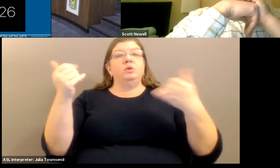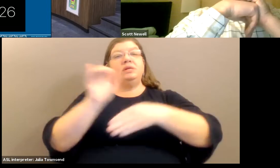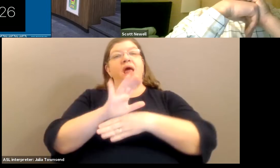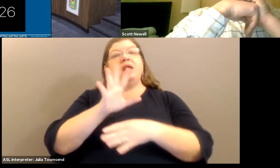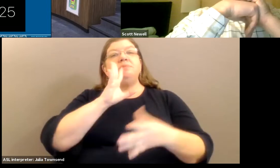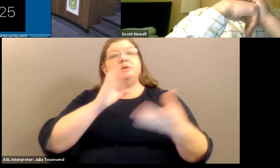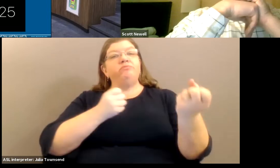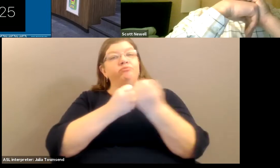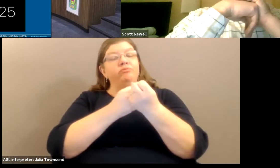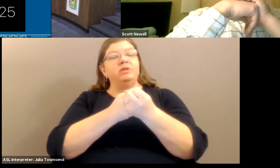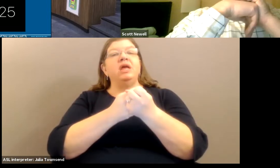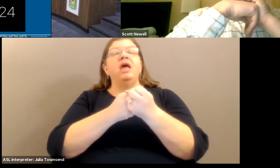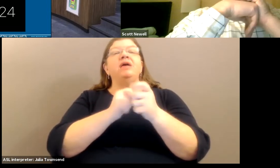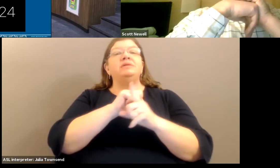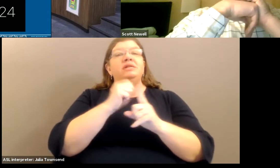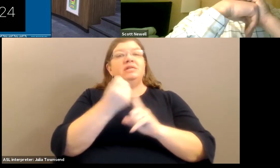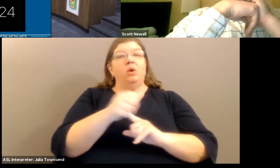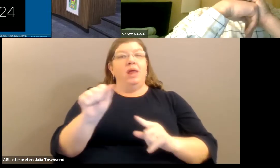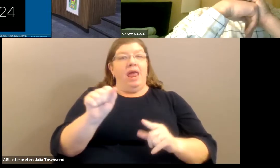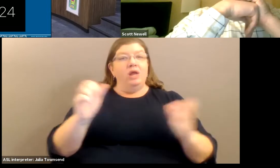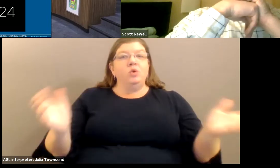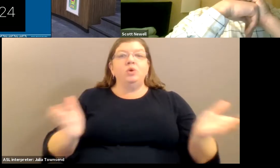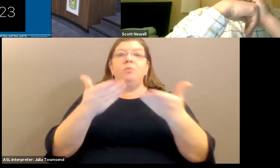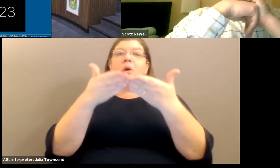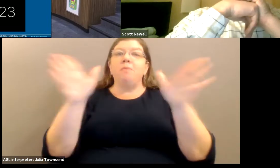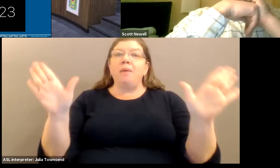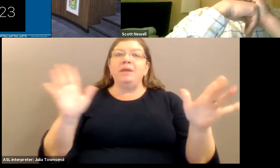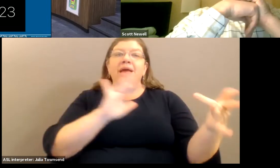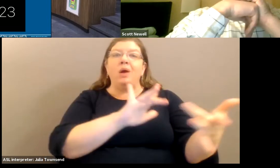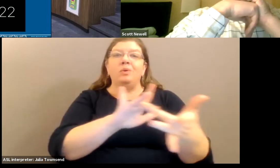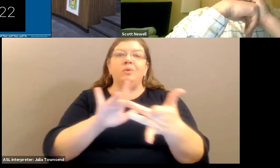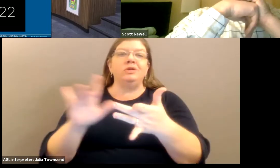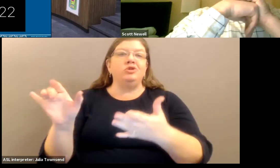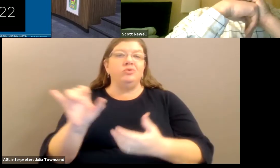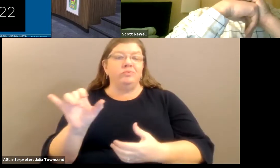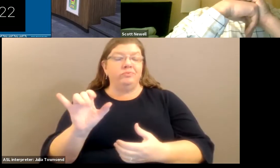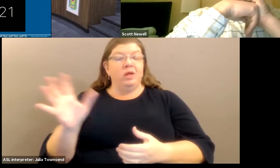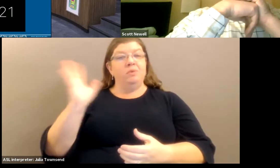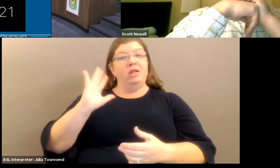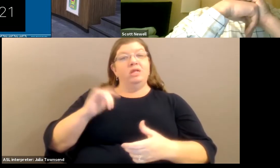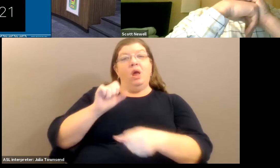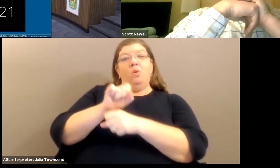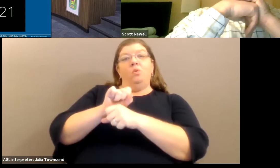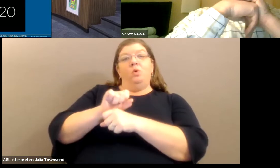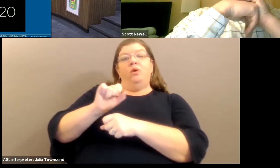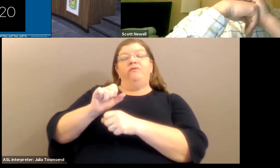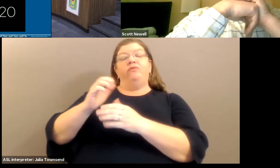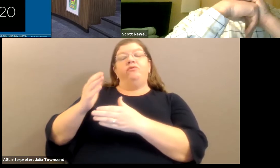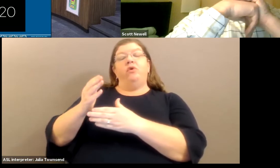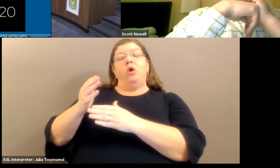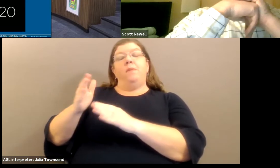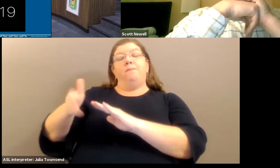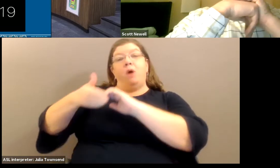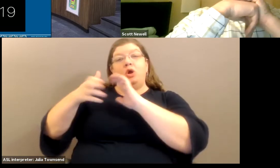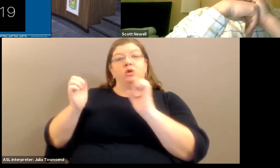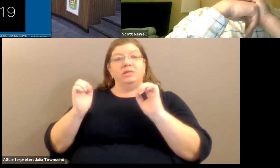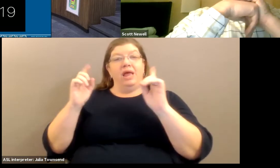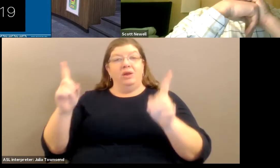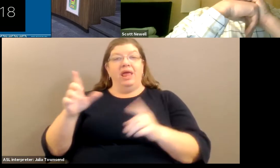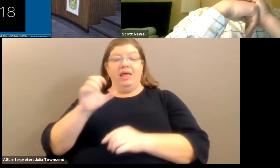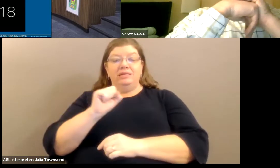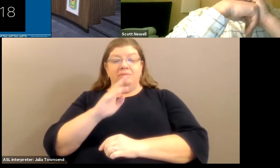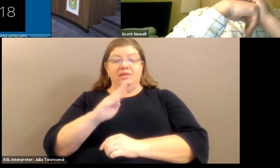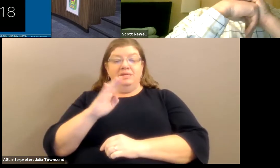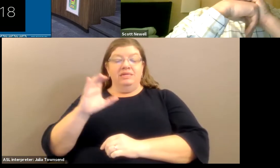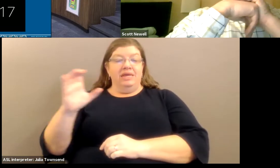of Scenario A and also to encourage more public outreach. I previously worked for Partners in Education and the SBCC